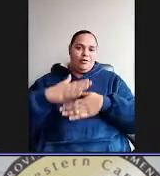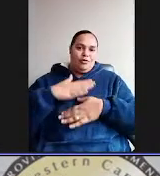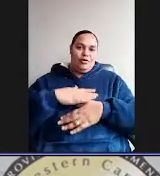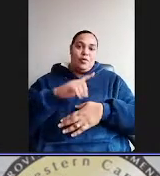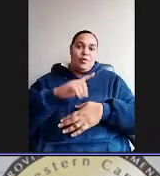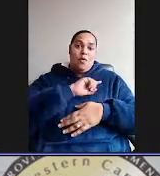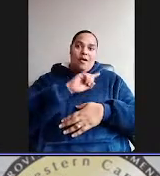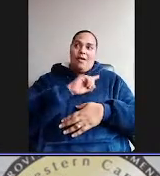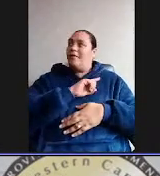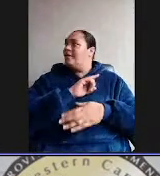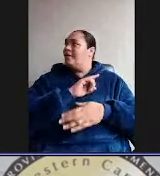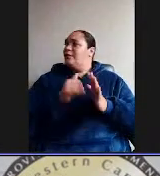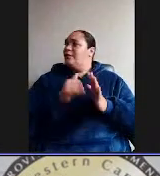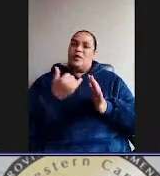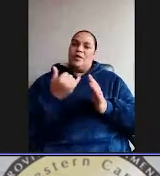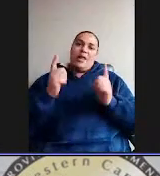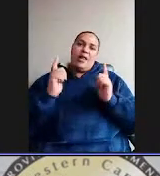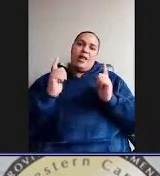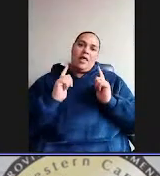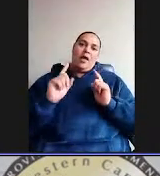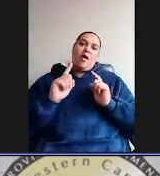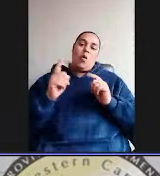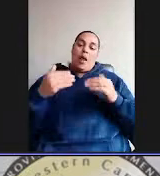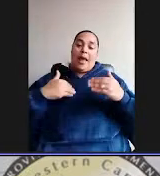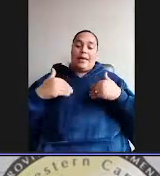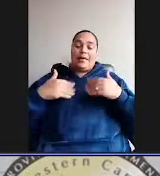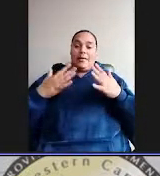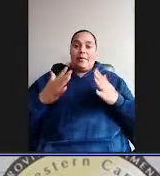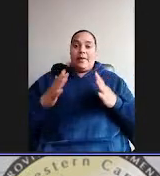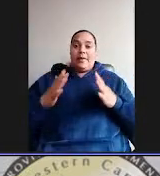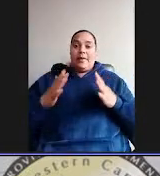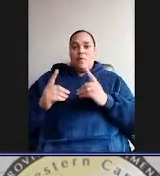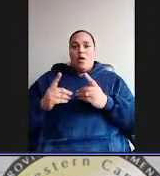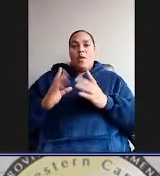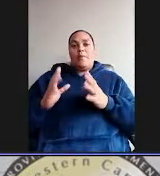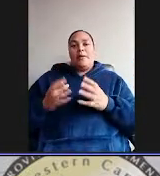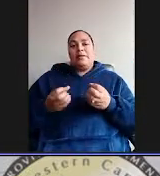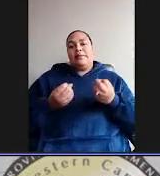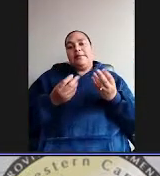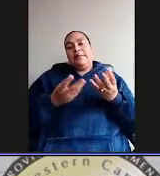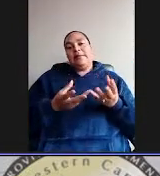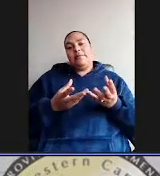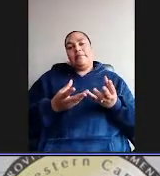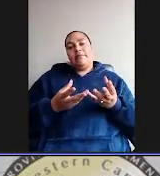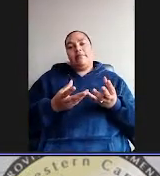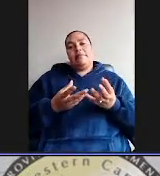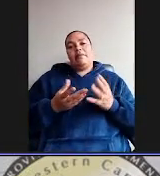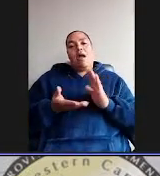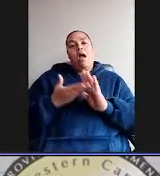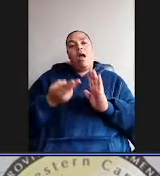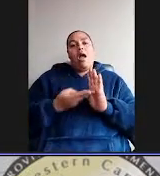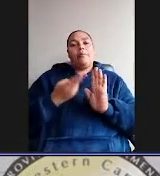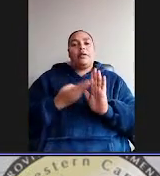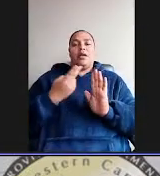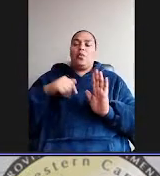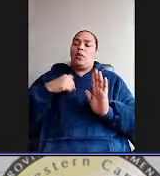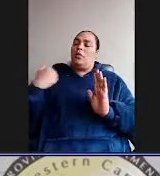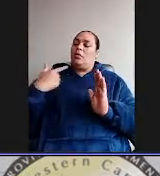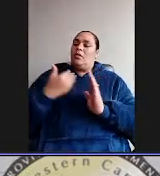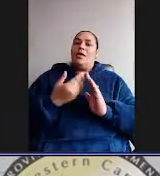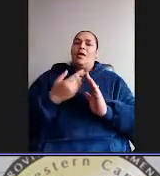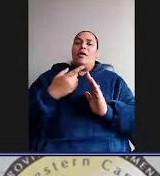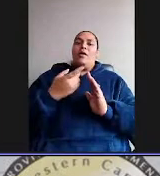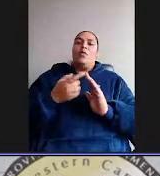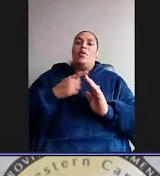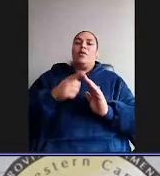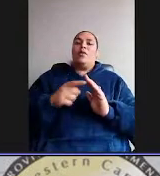just allow the administration to just give an update on where we are with the cyber